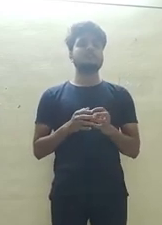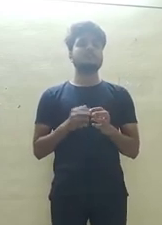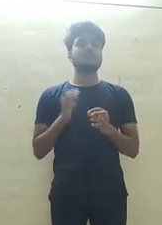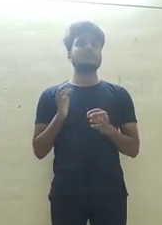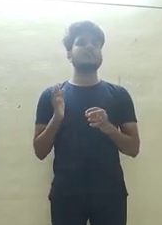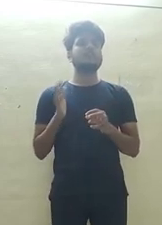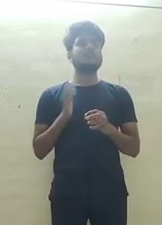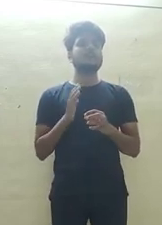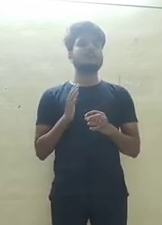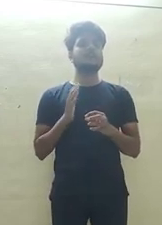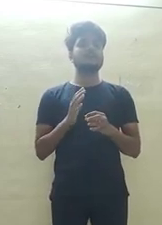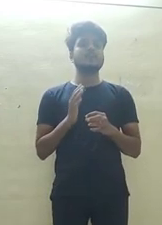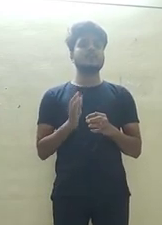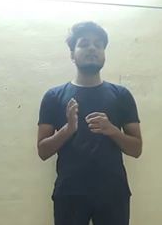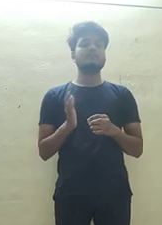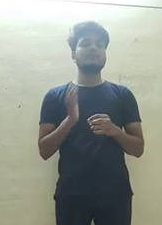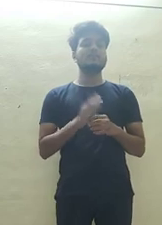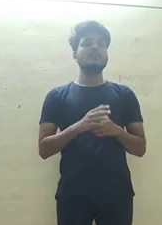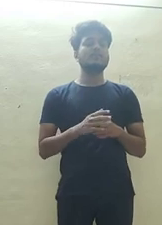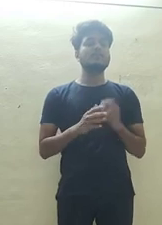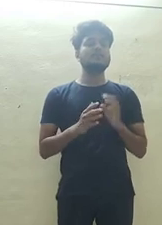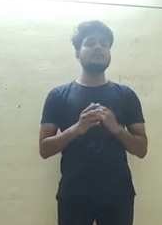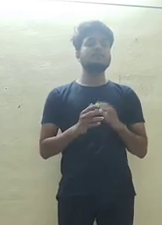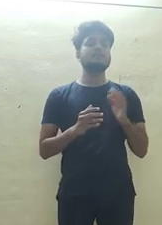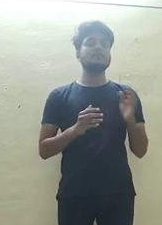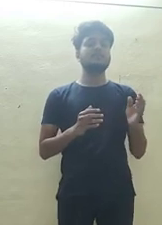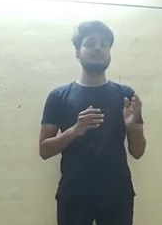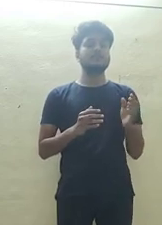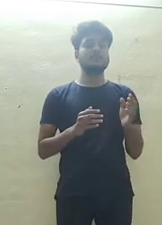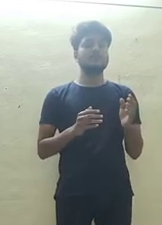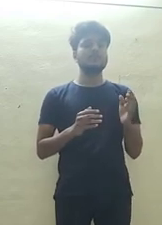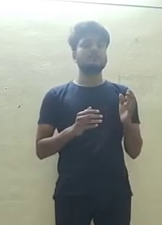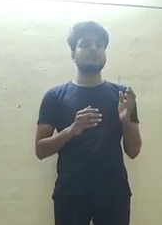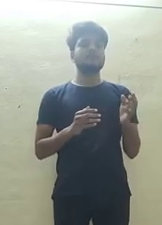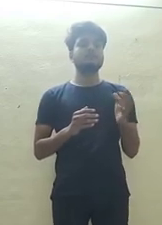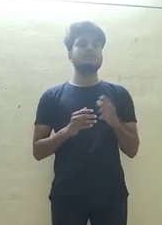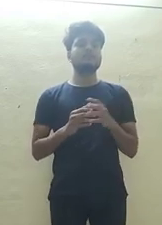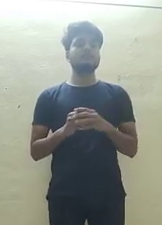structure, we can't traverse all the elements in a single run only. So the example of